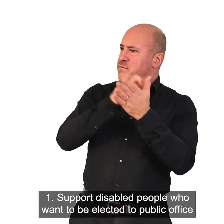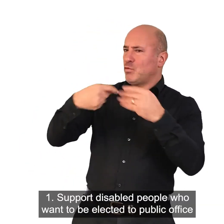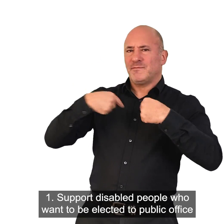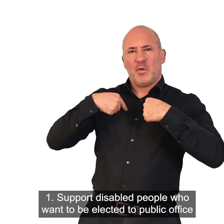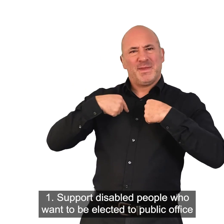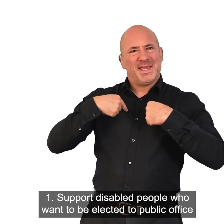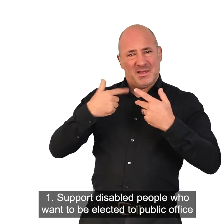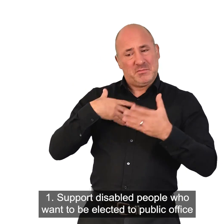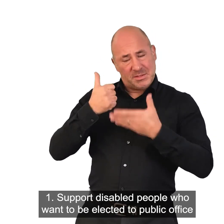office.